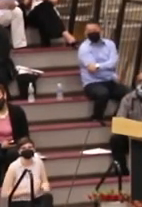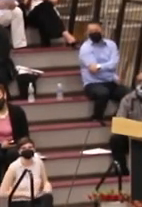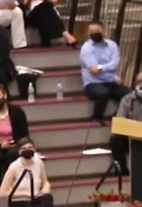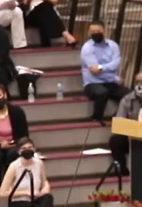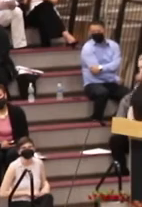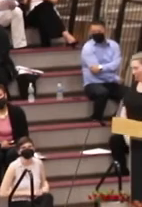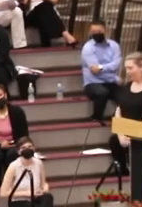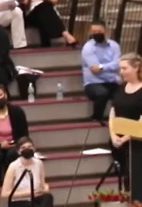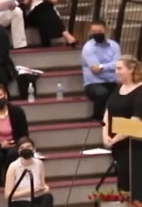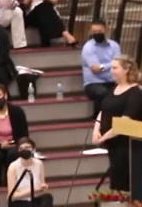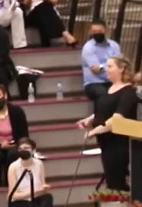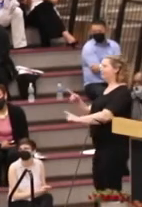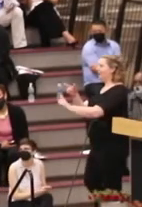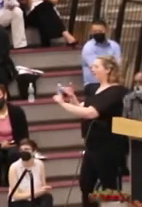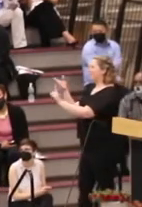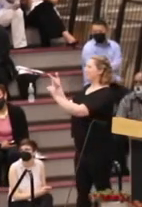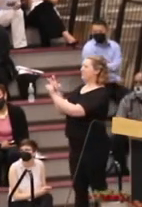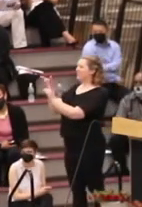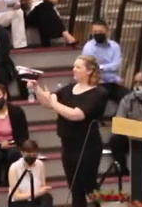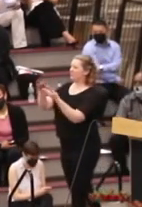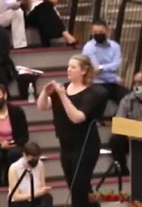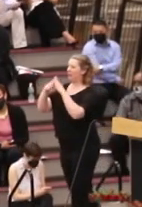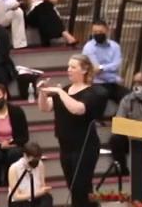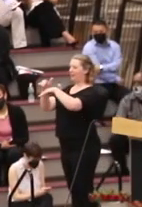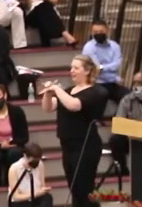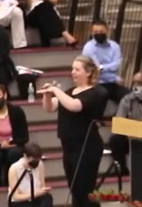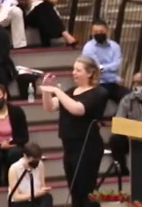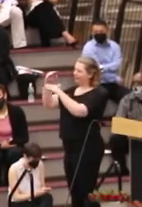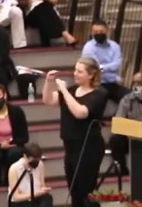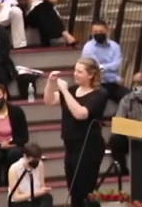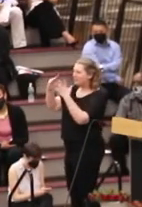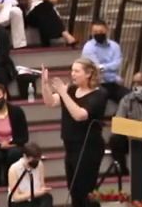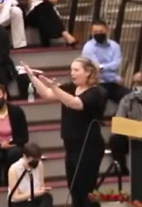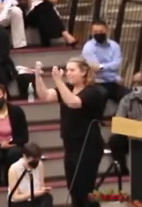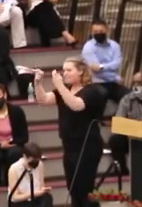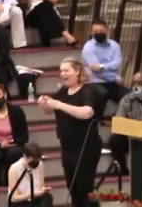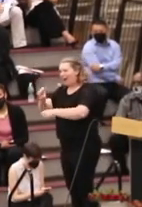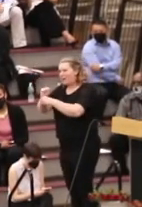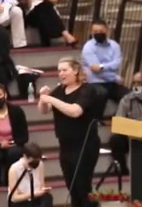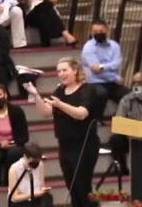Still trying to convince her to become an English teacher and come back to us.